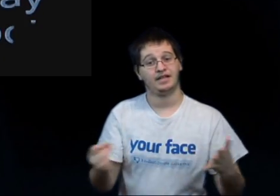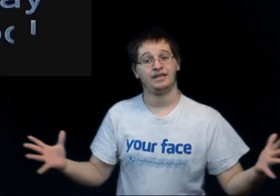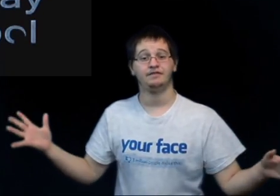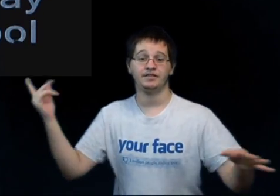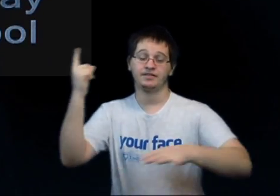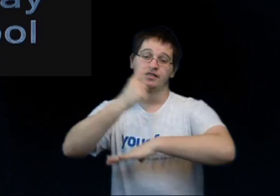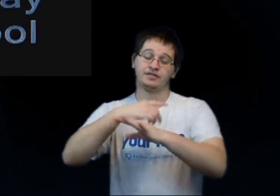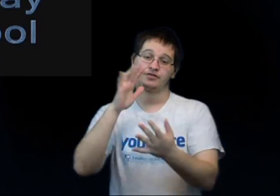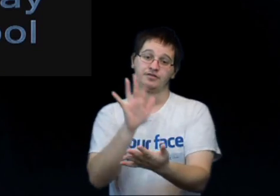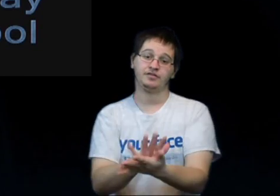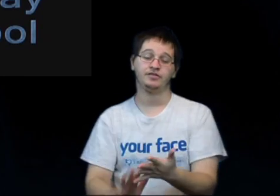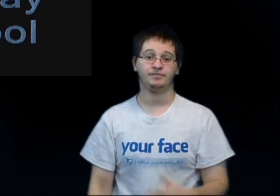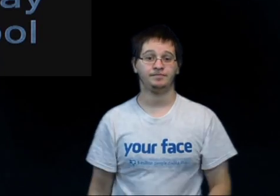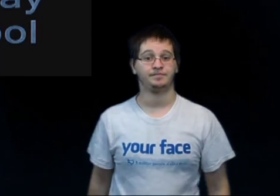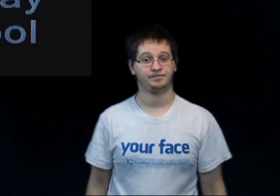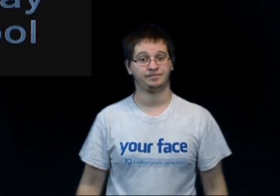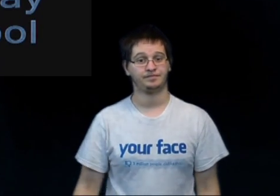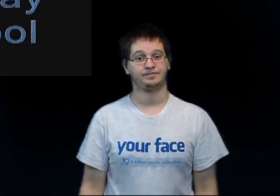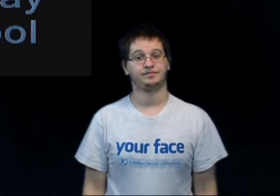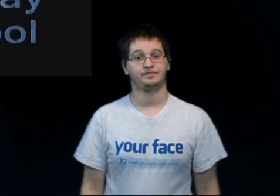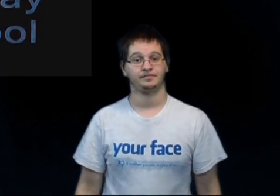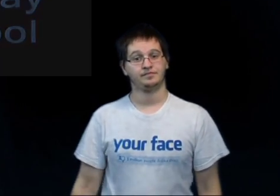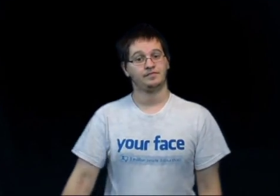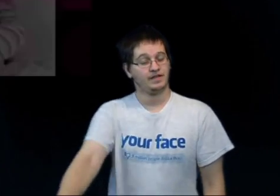Every day at school